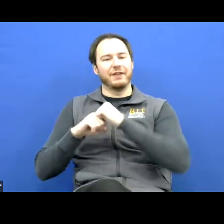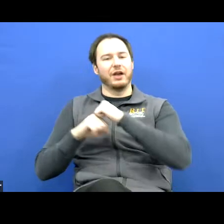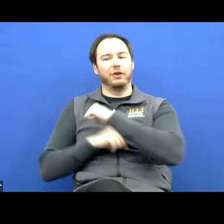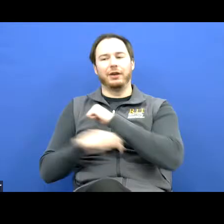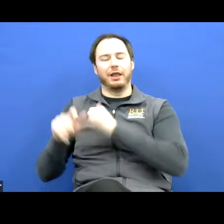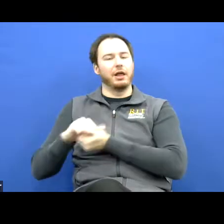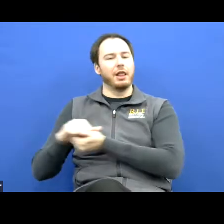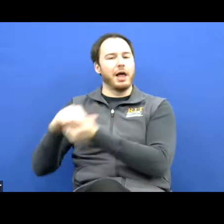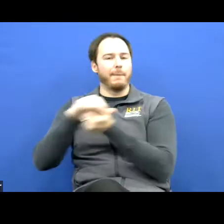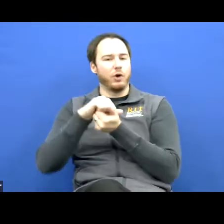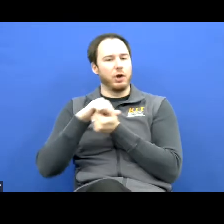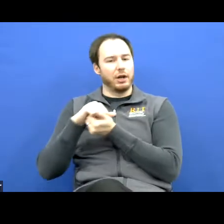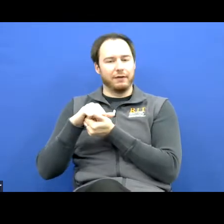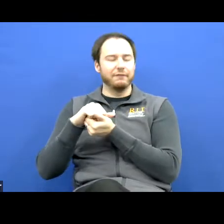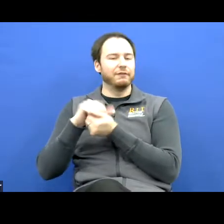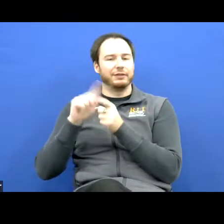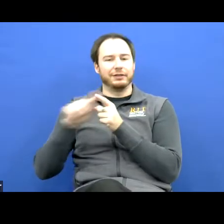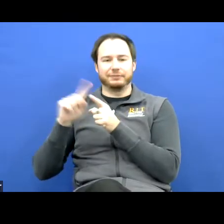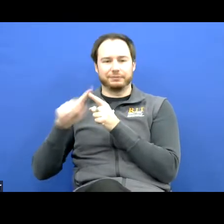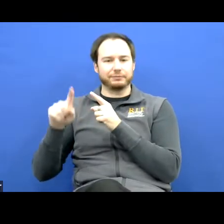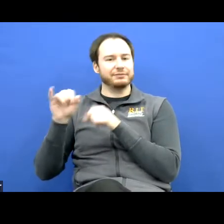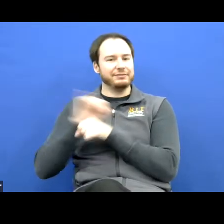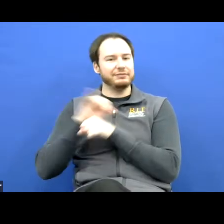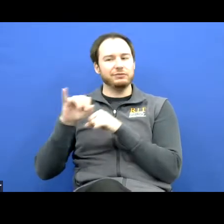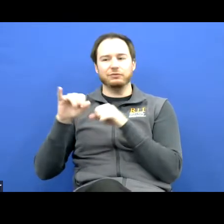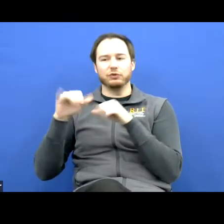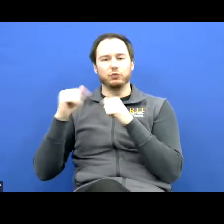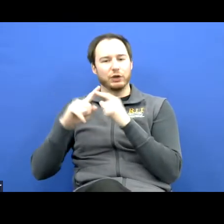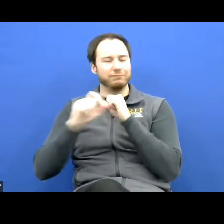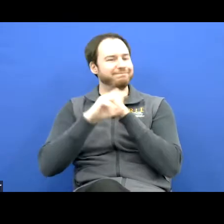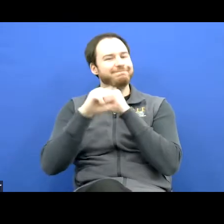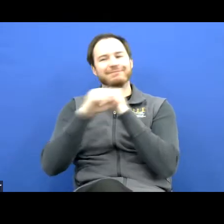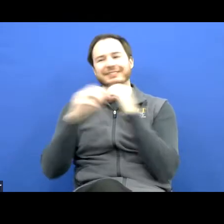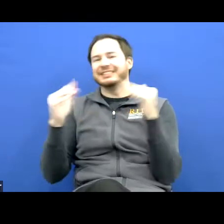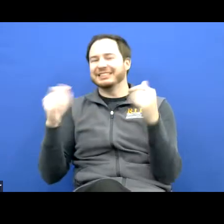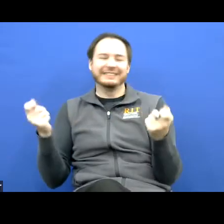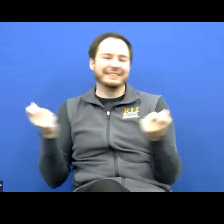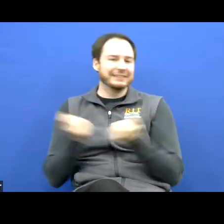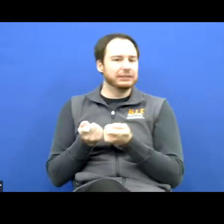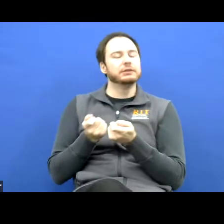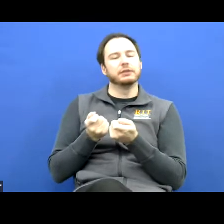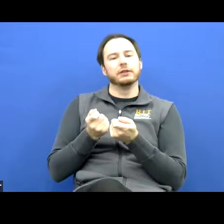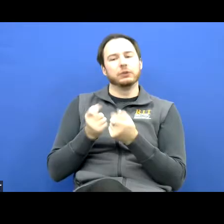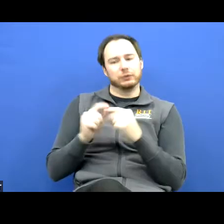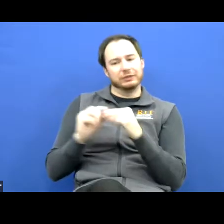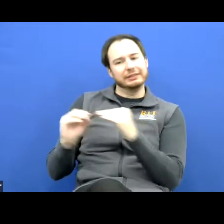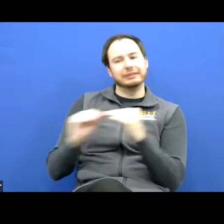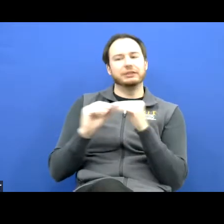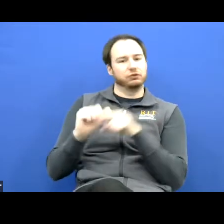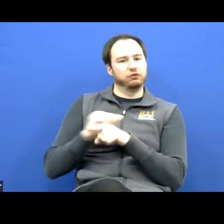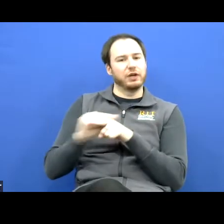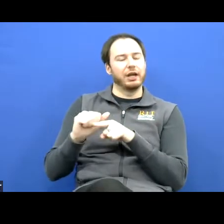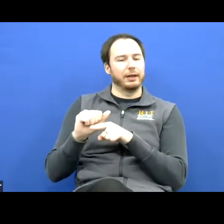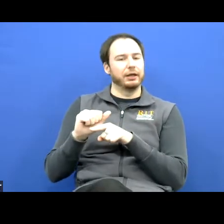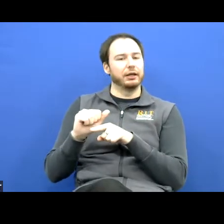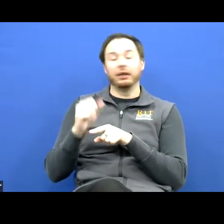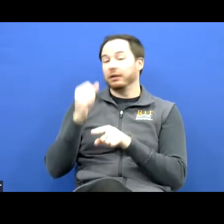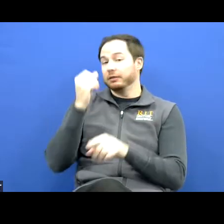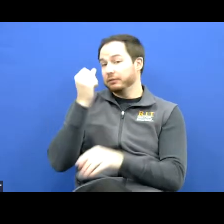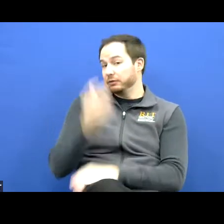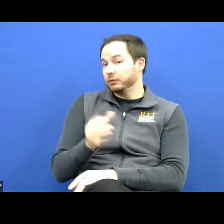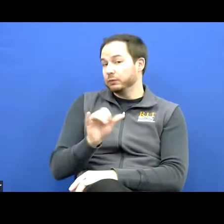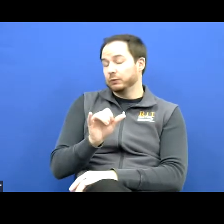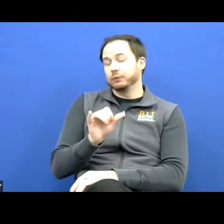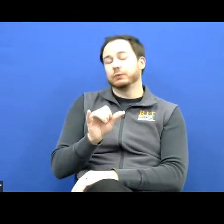conglomerate of supported by industry to try to get the word out and to try to teach people. But I will also point out,